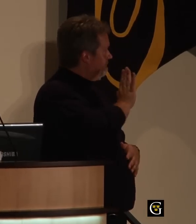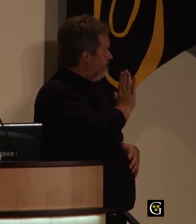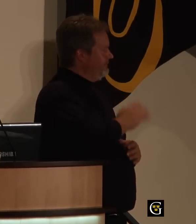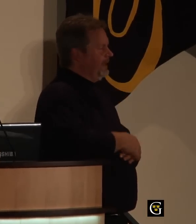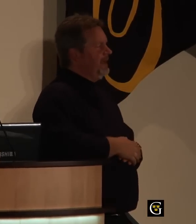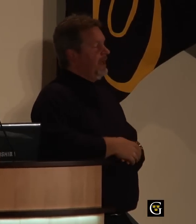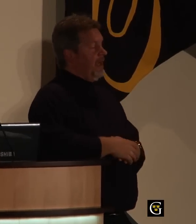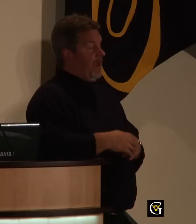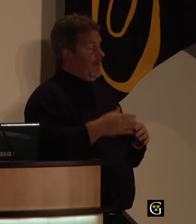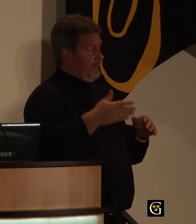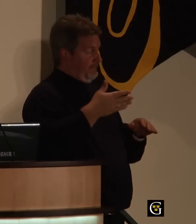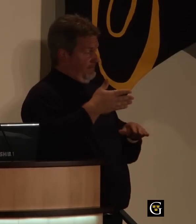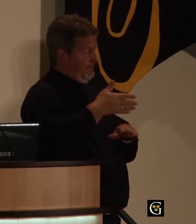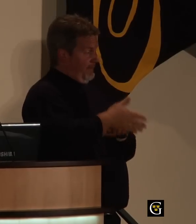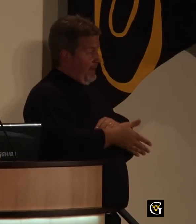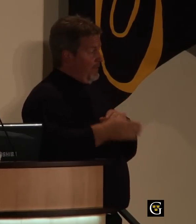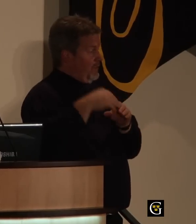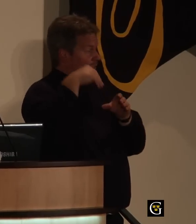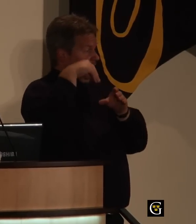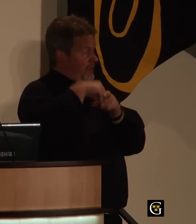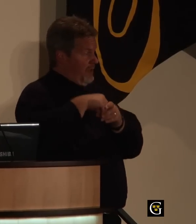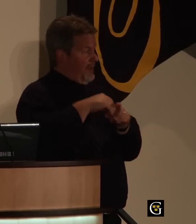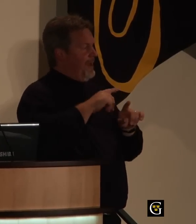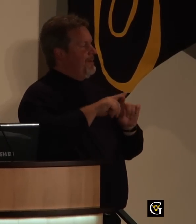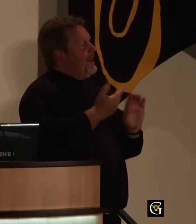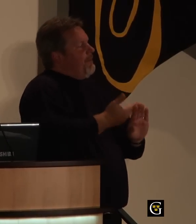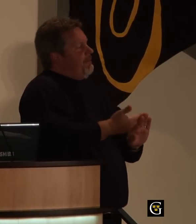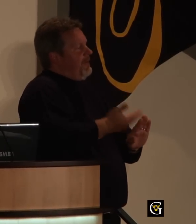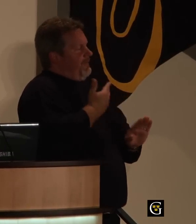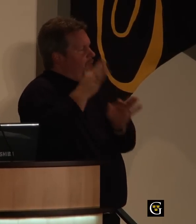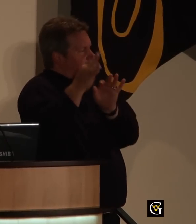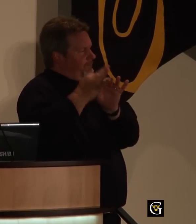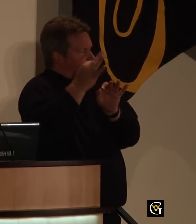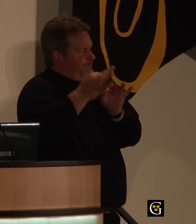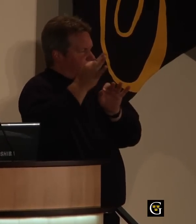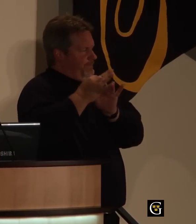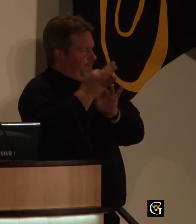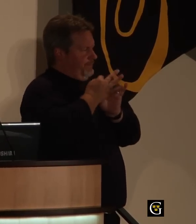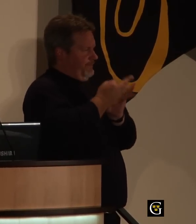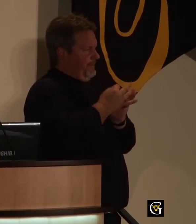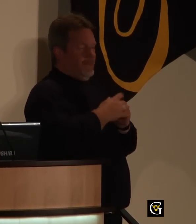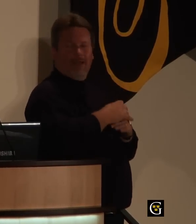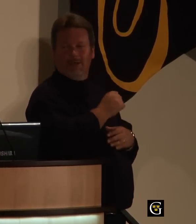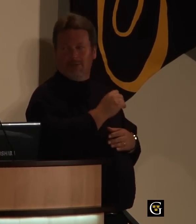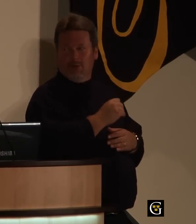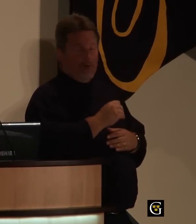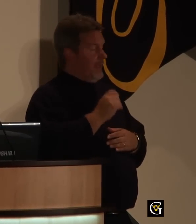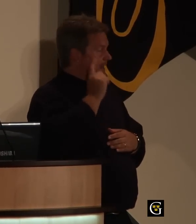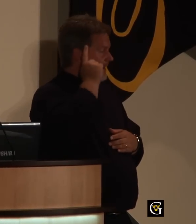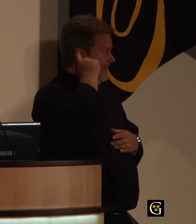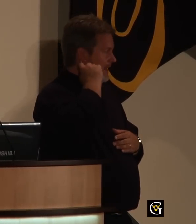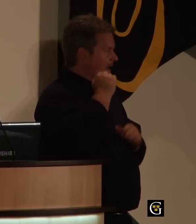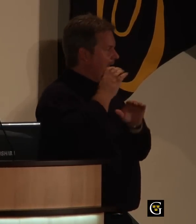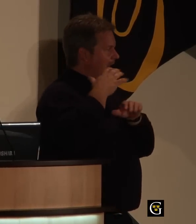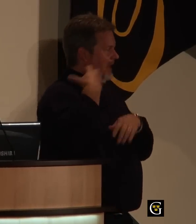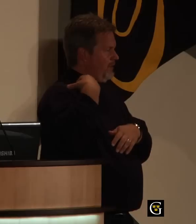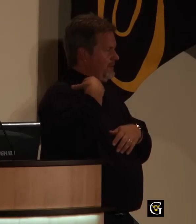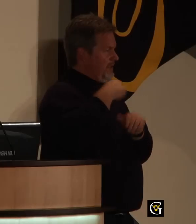been installed, but before the skin had been sutured over it. So the ear, outer shape of the